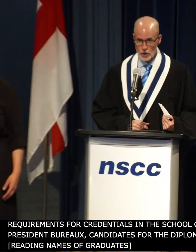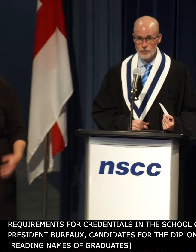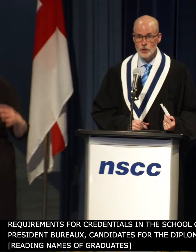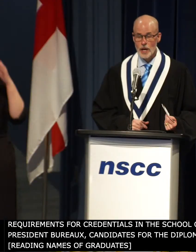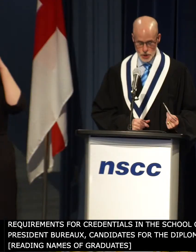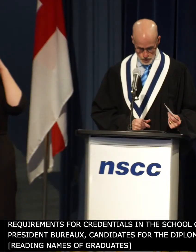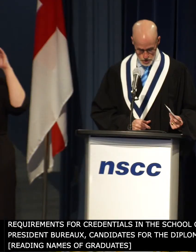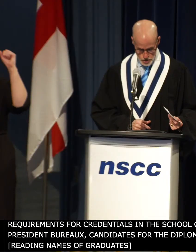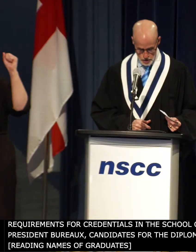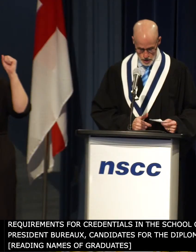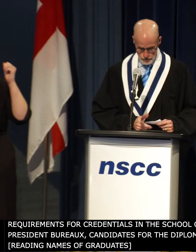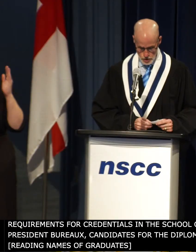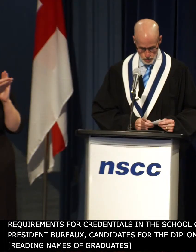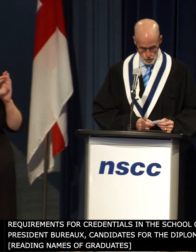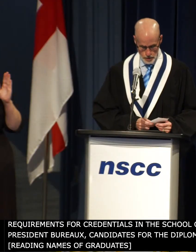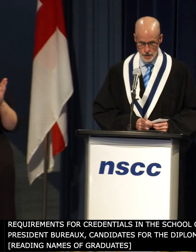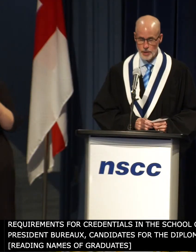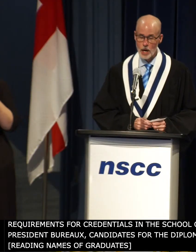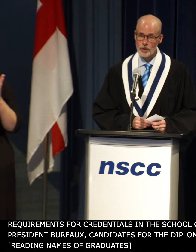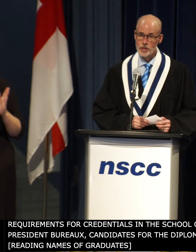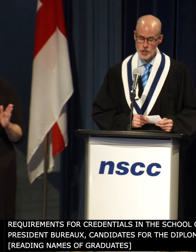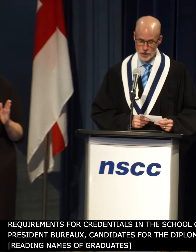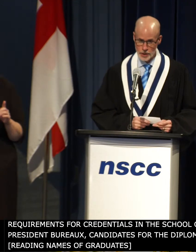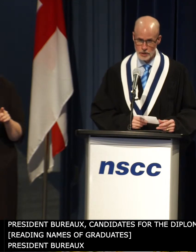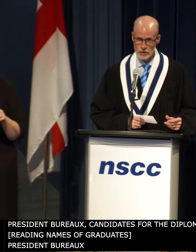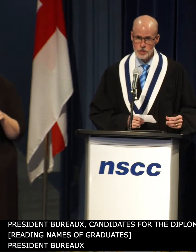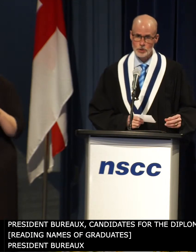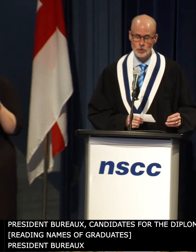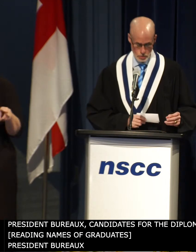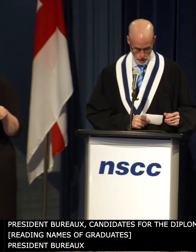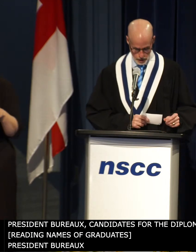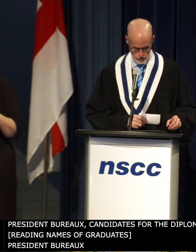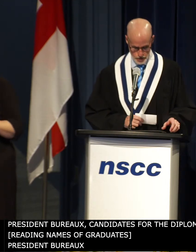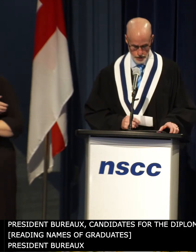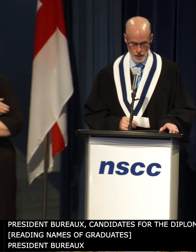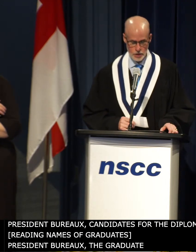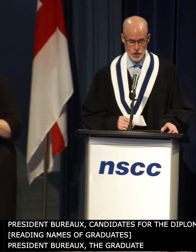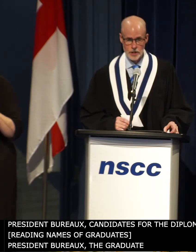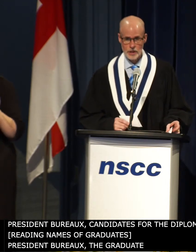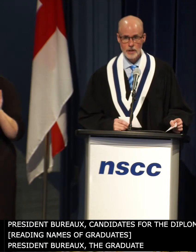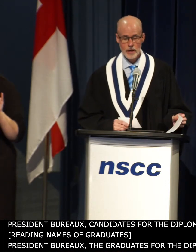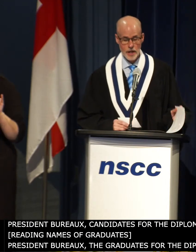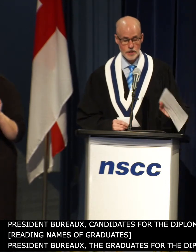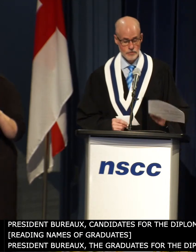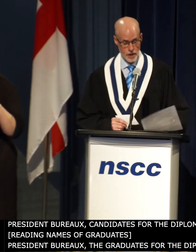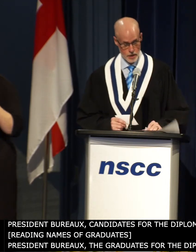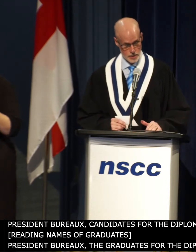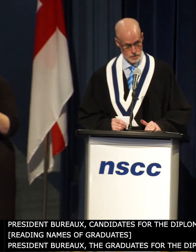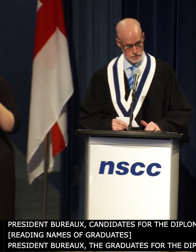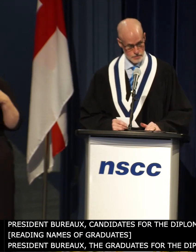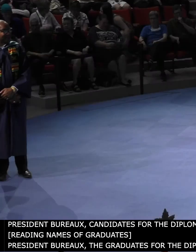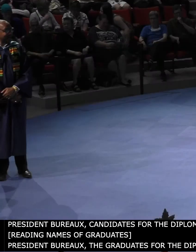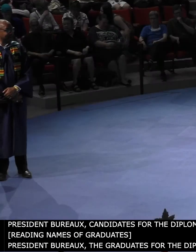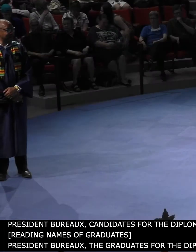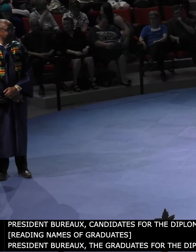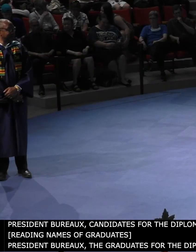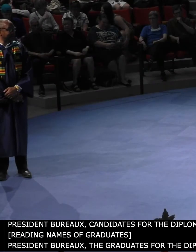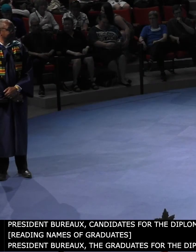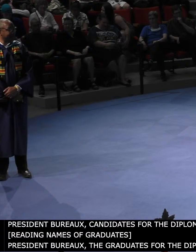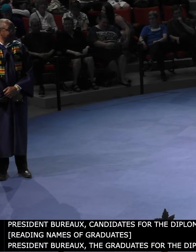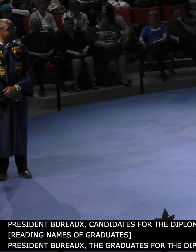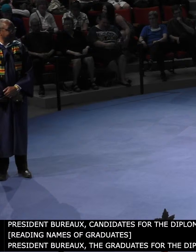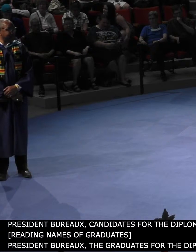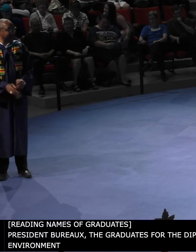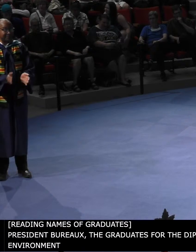President Bureau, the graduates of the Diploma in Power Engineering, School of Technology and Environment.